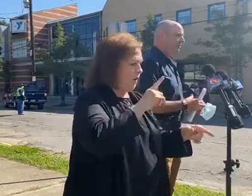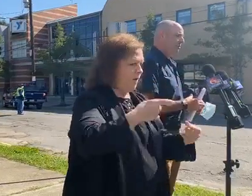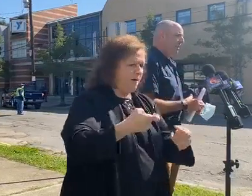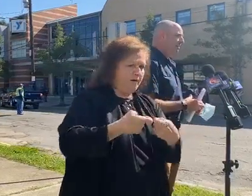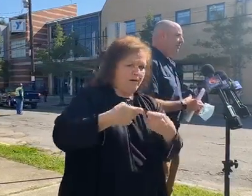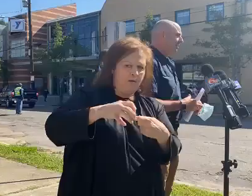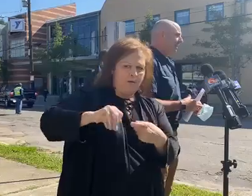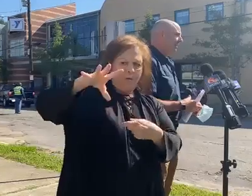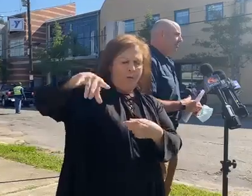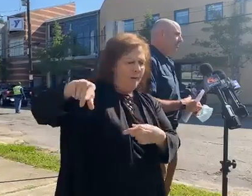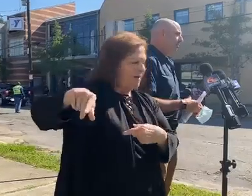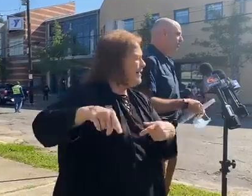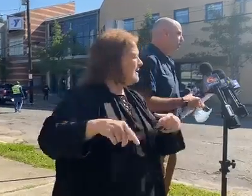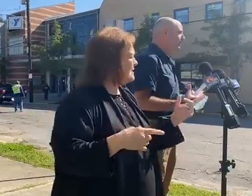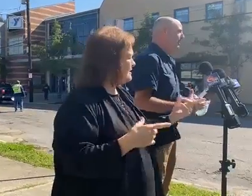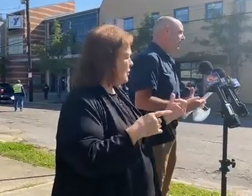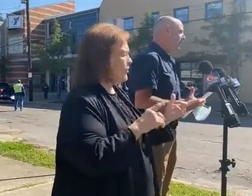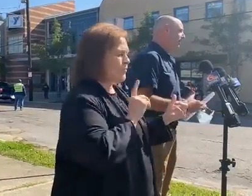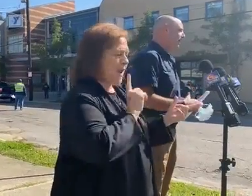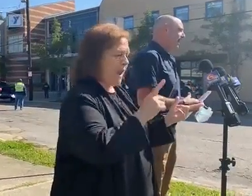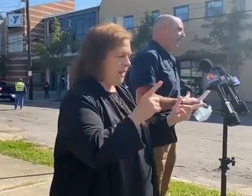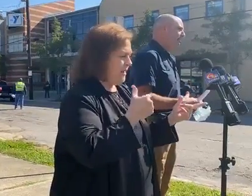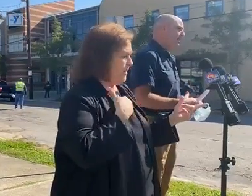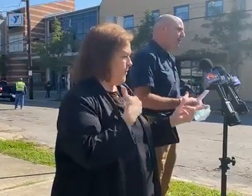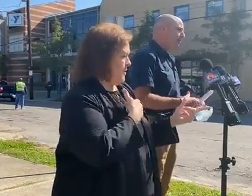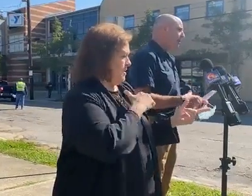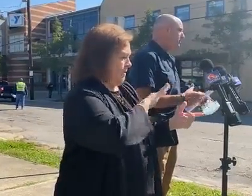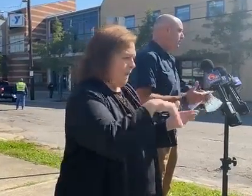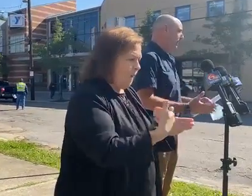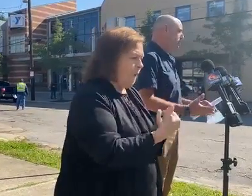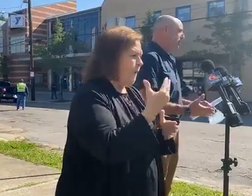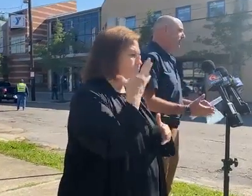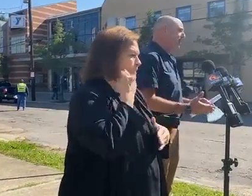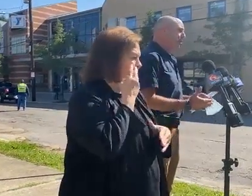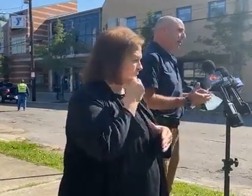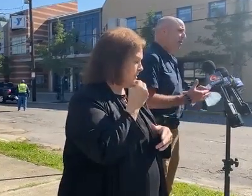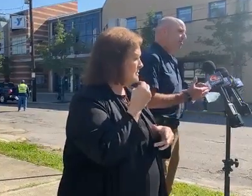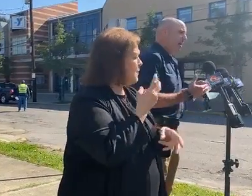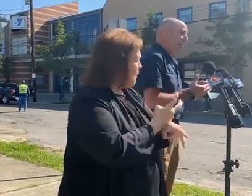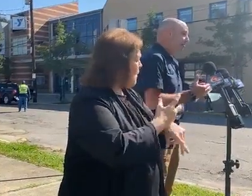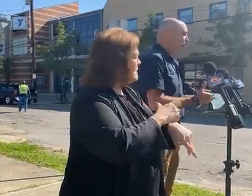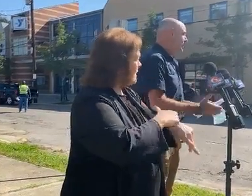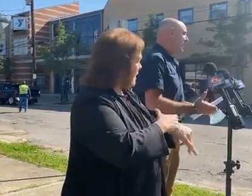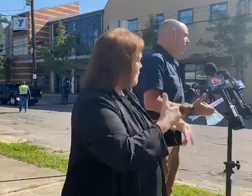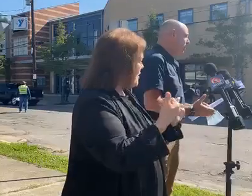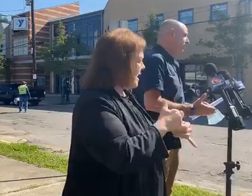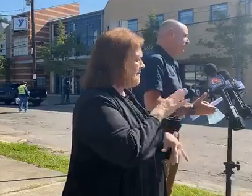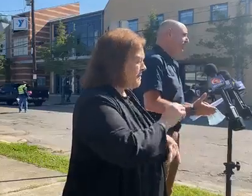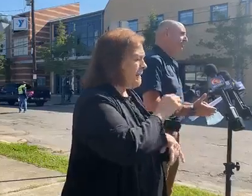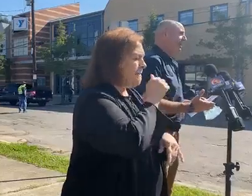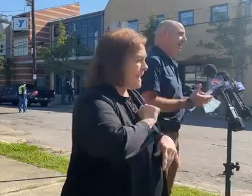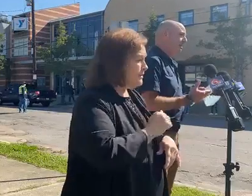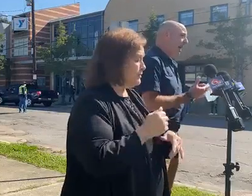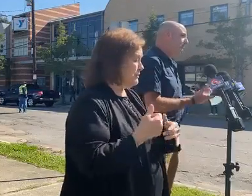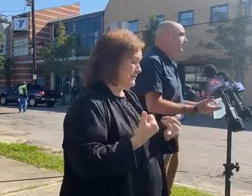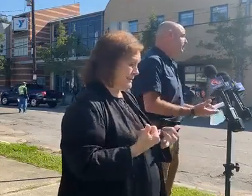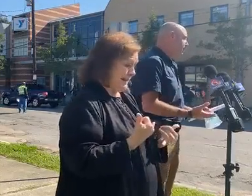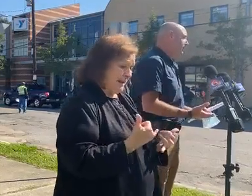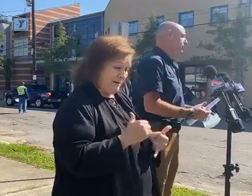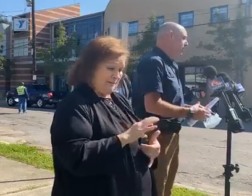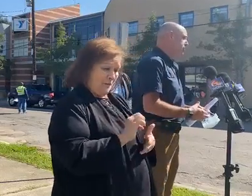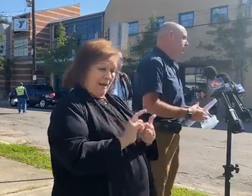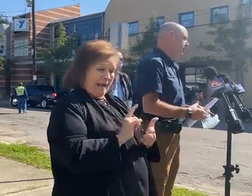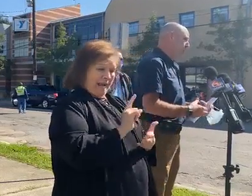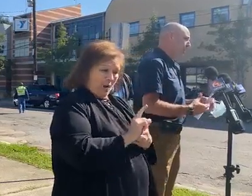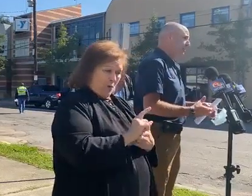I can really say is we've all been there, and people just need to be patient. We're about 48 hours into this, and I believe